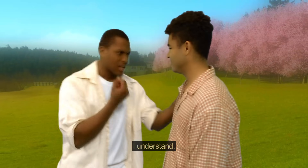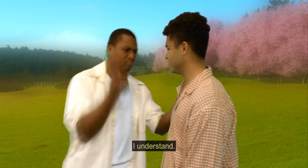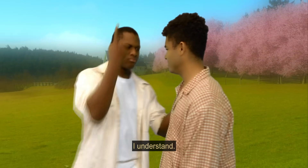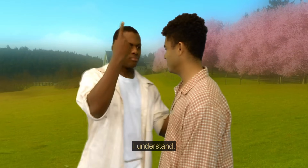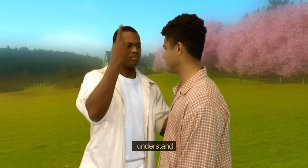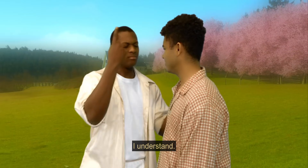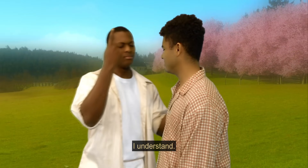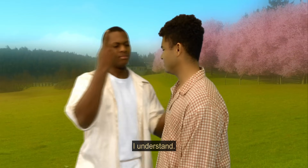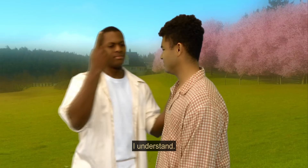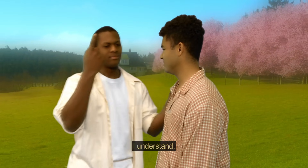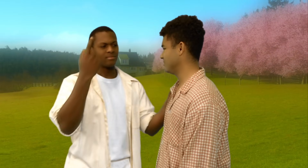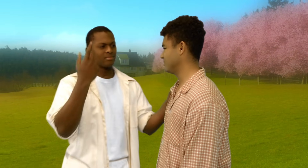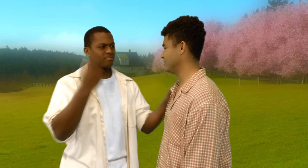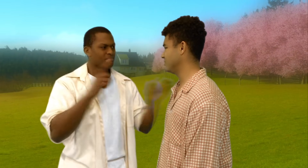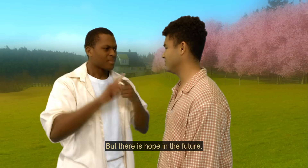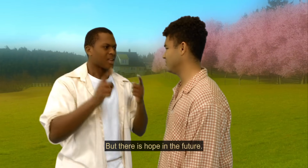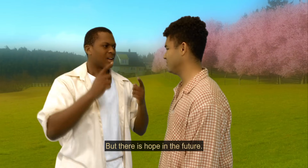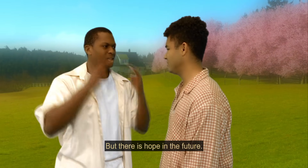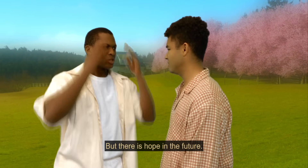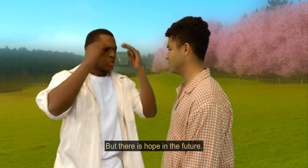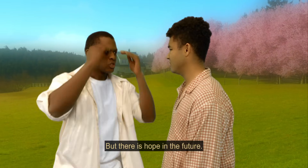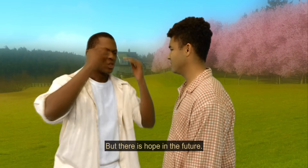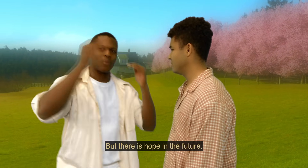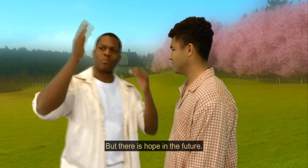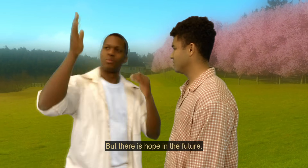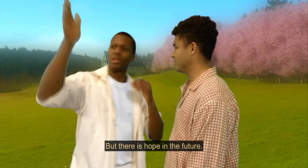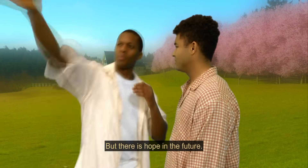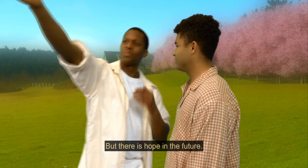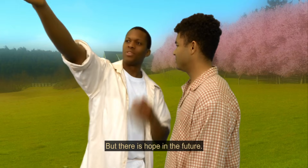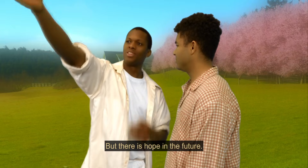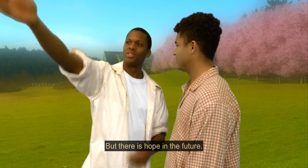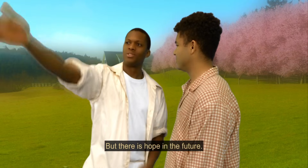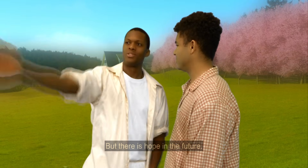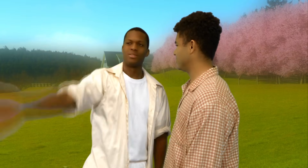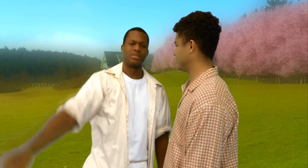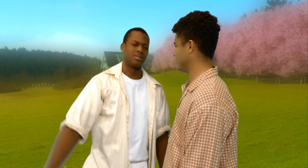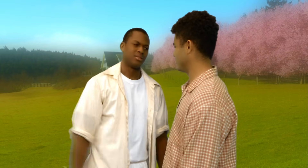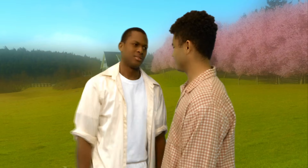I understand, but there's hope in the future.